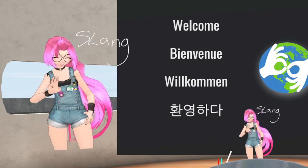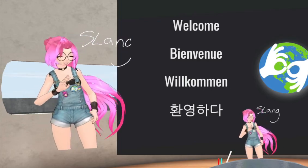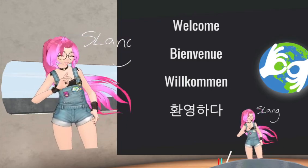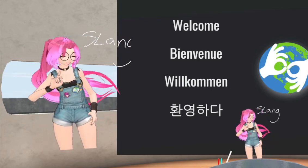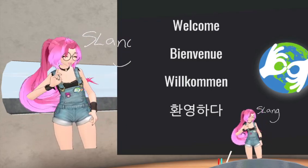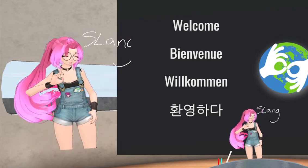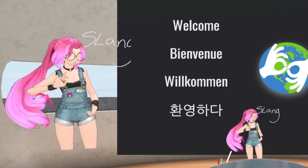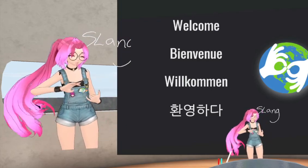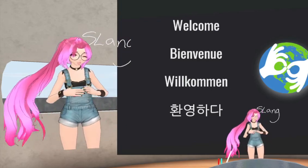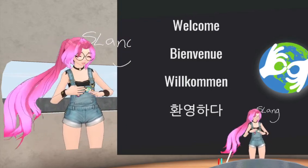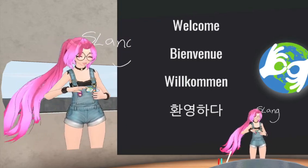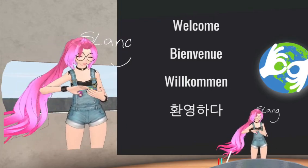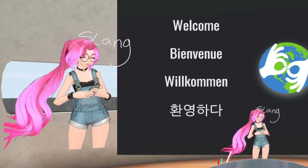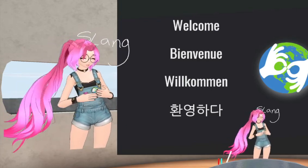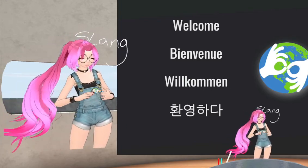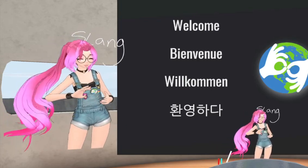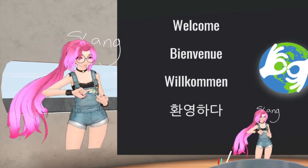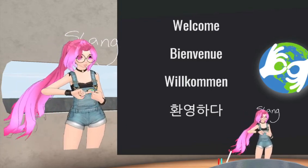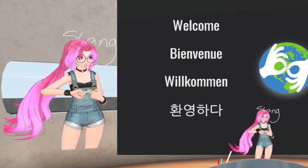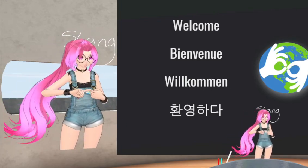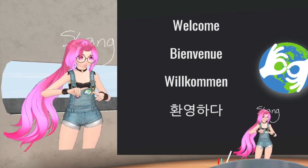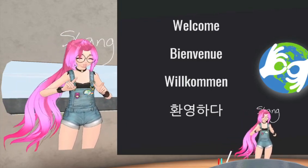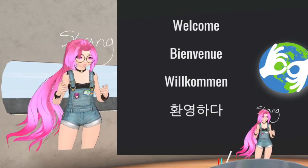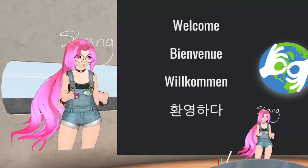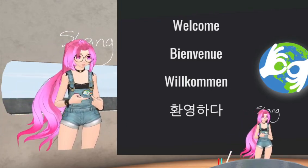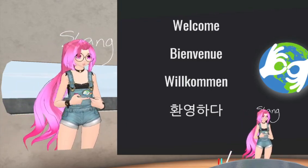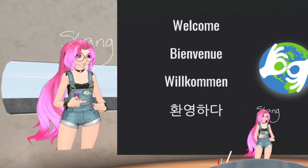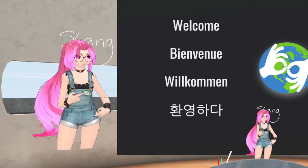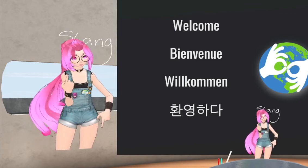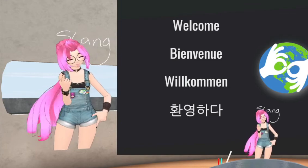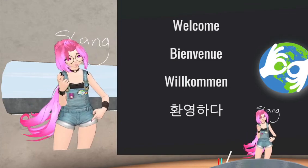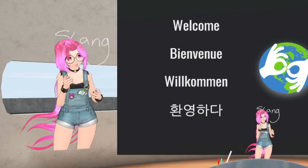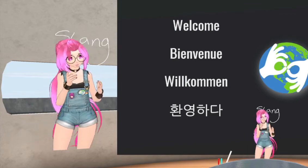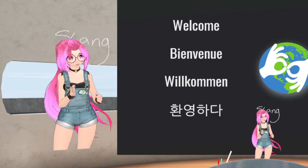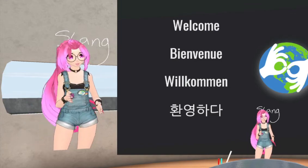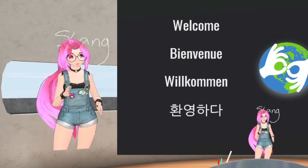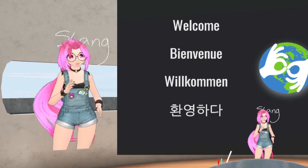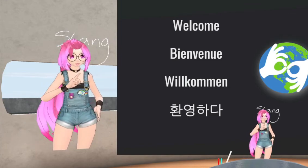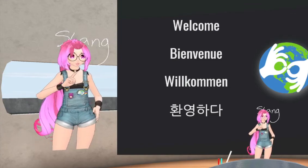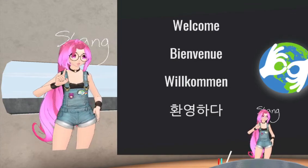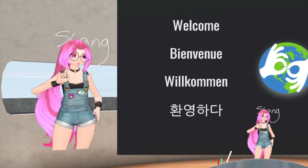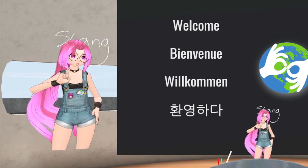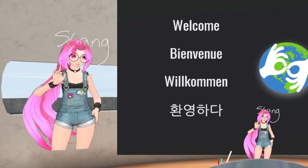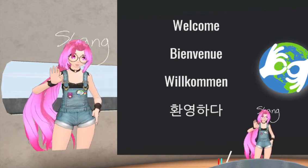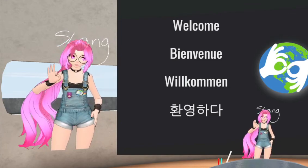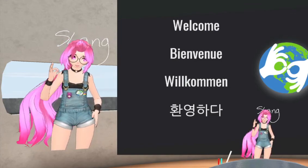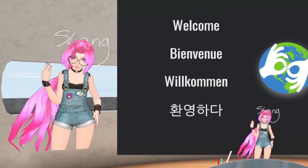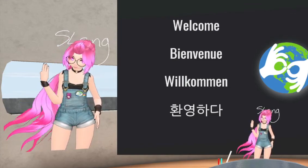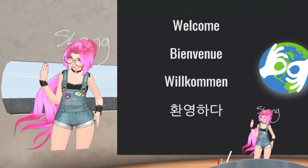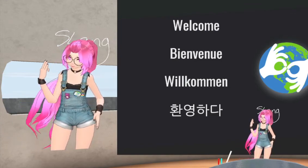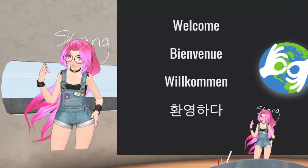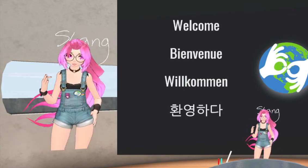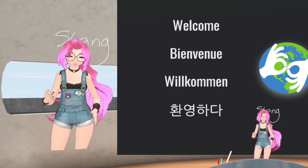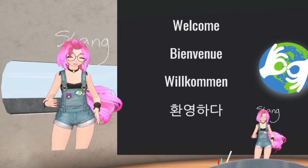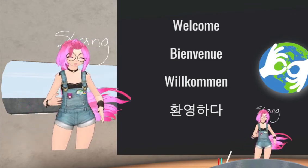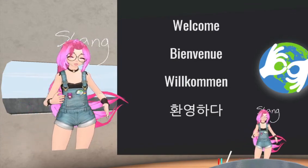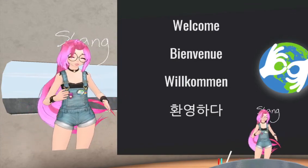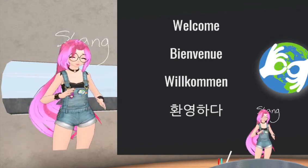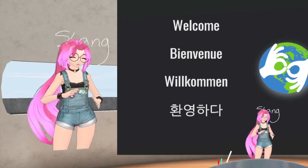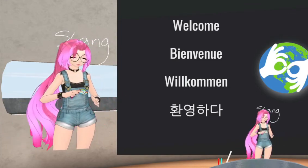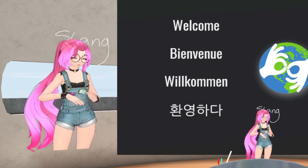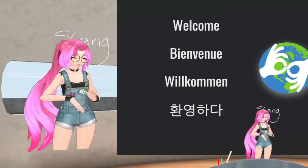then the other goes in front. Oh no, yeah, it's more towards your chest. Excuse me. And the other has in front, and then you're gonna do this. Ooh.